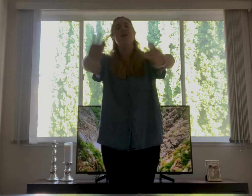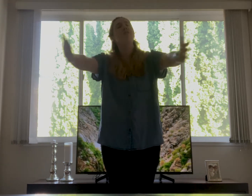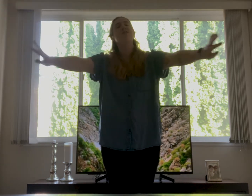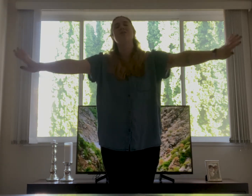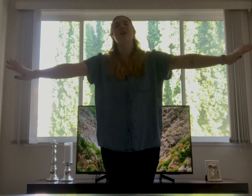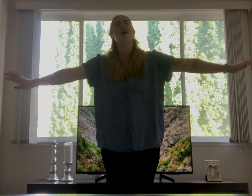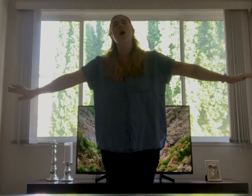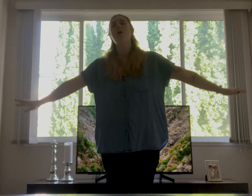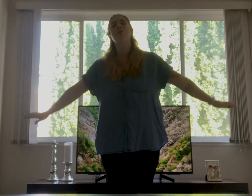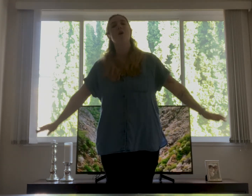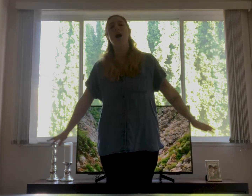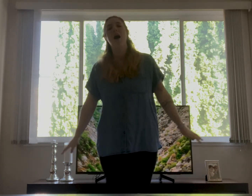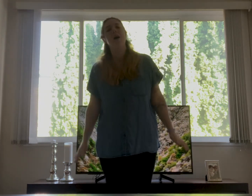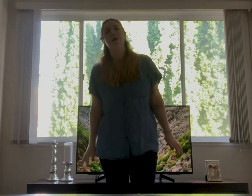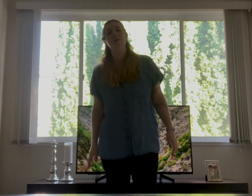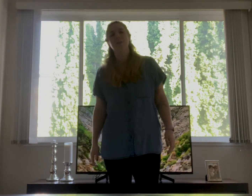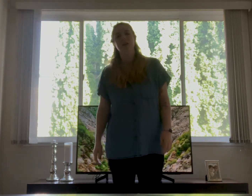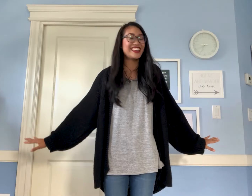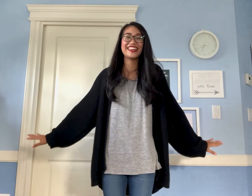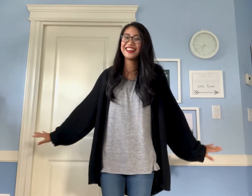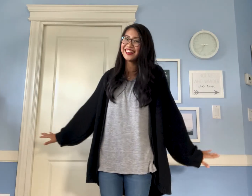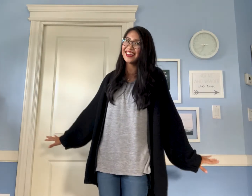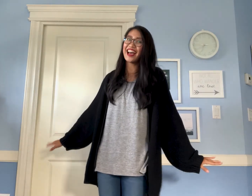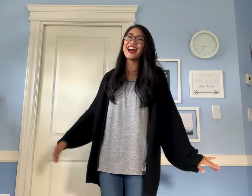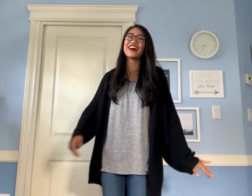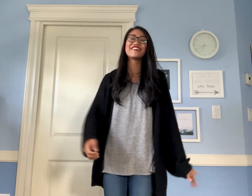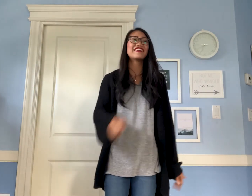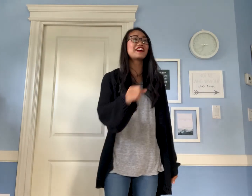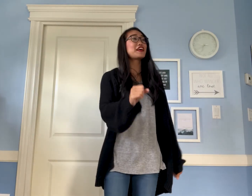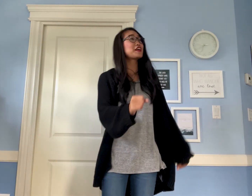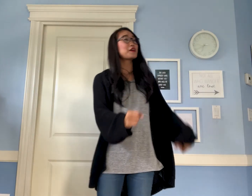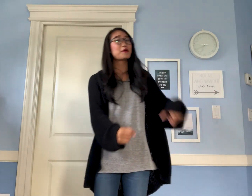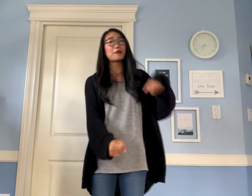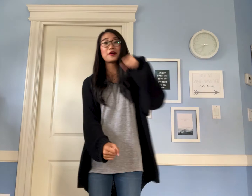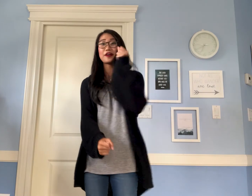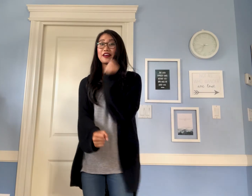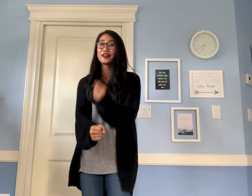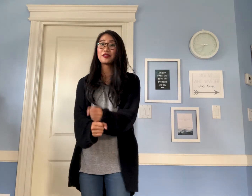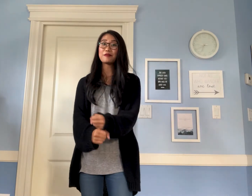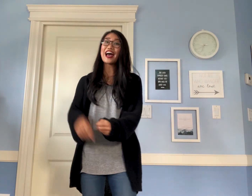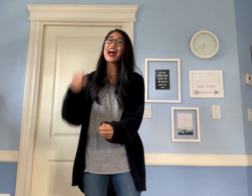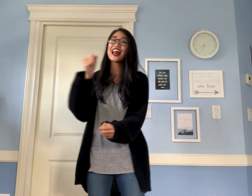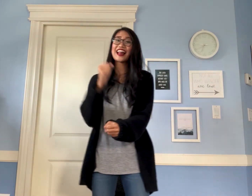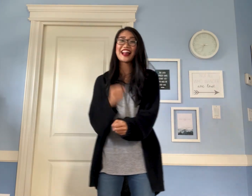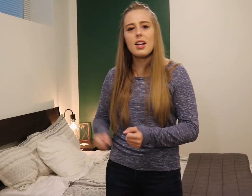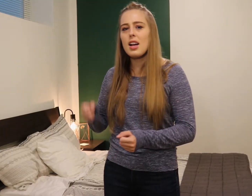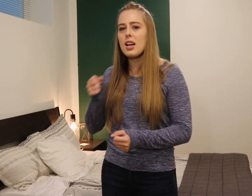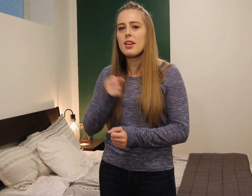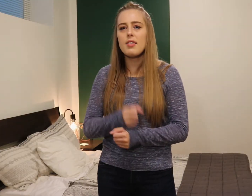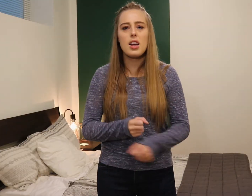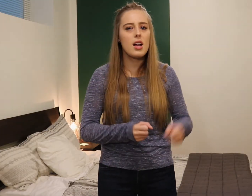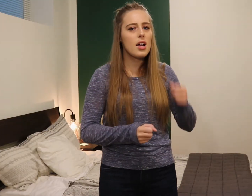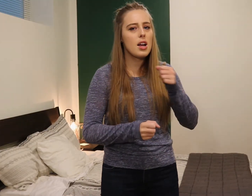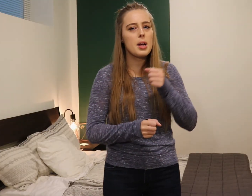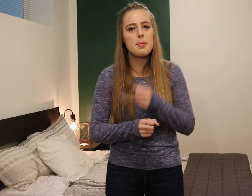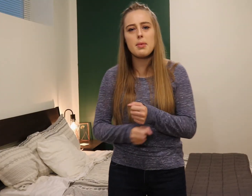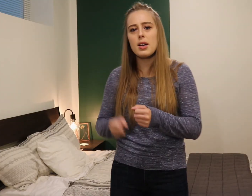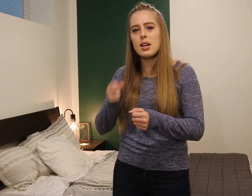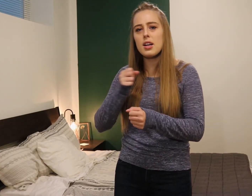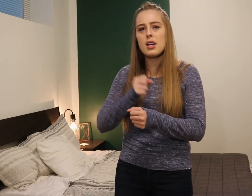And I will build my life upon